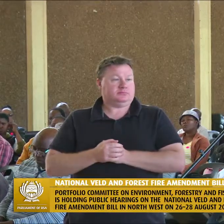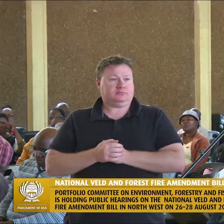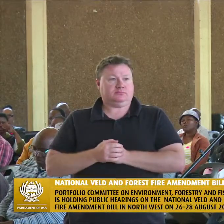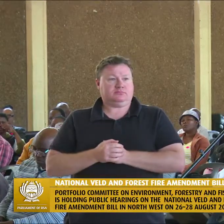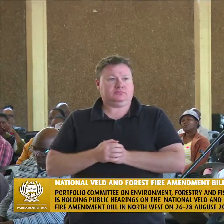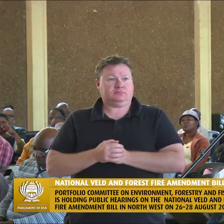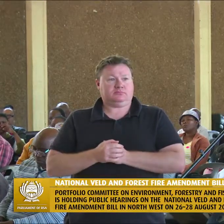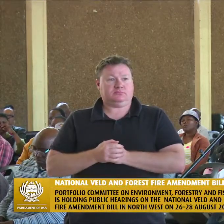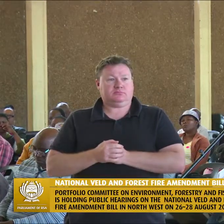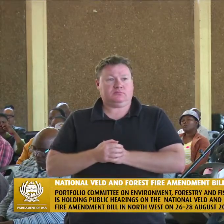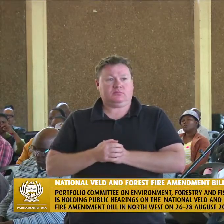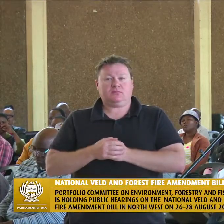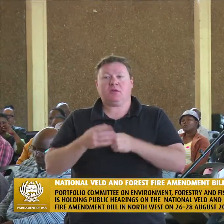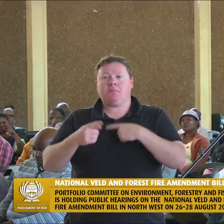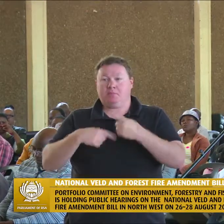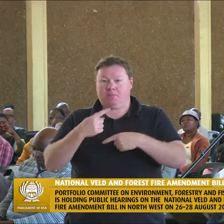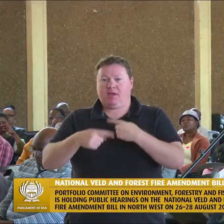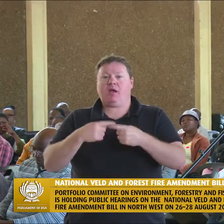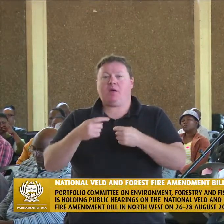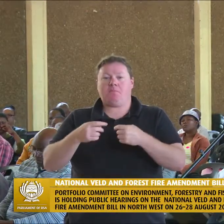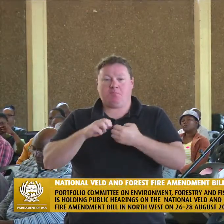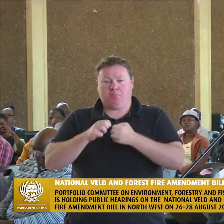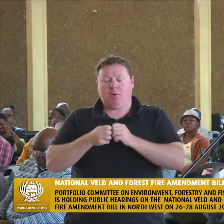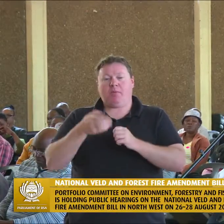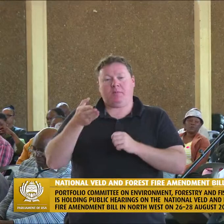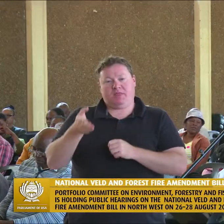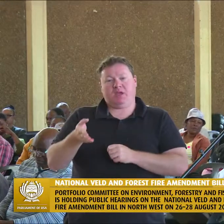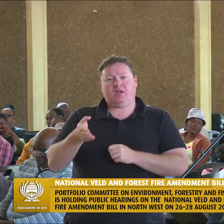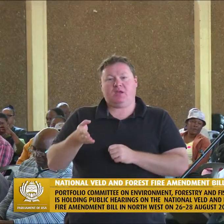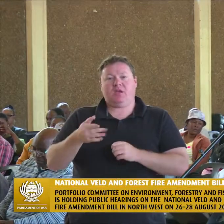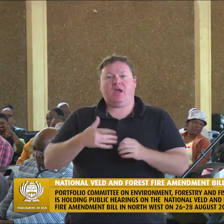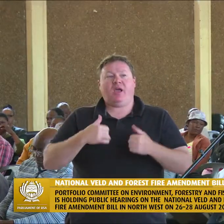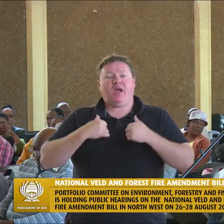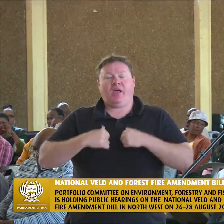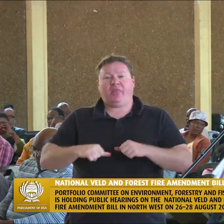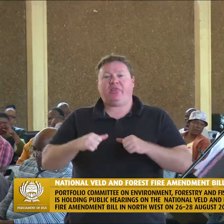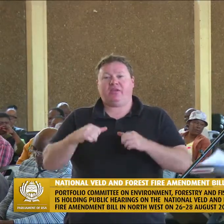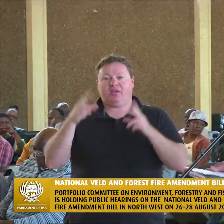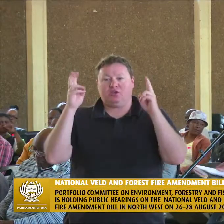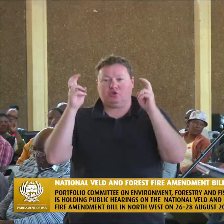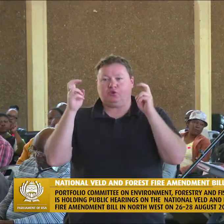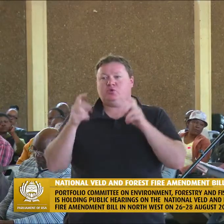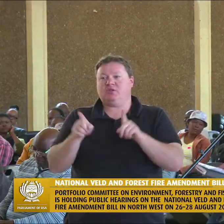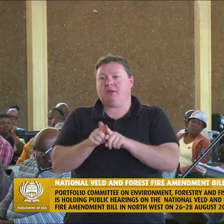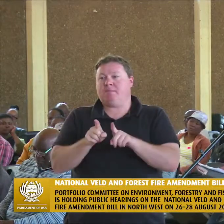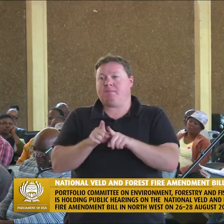because it becomes a problem for them and i issue as well